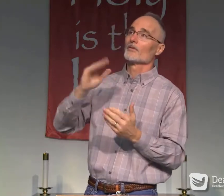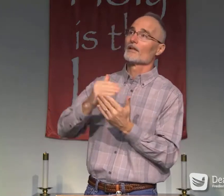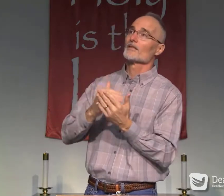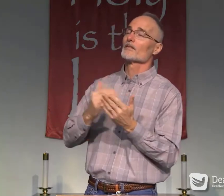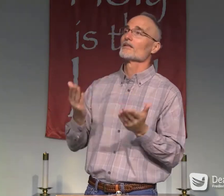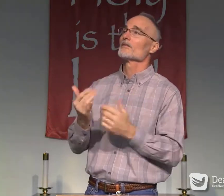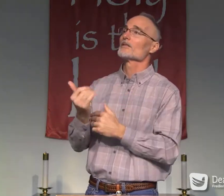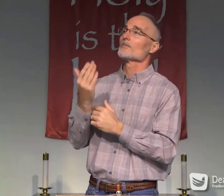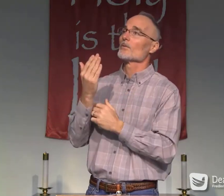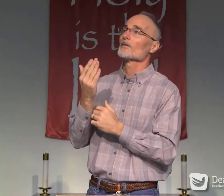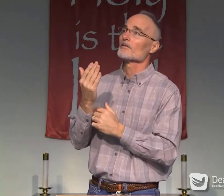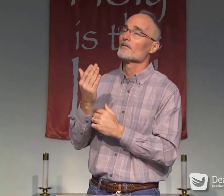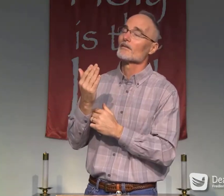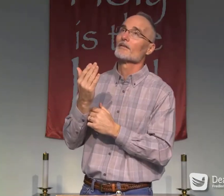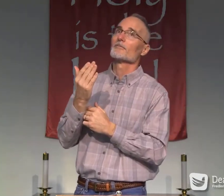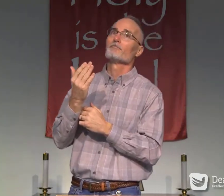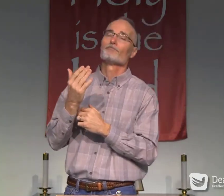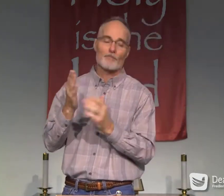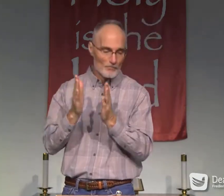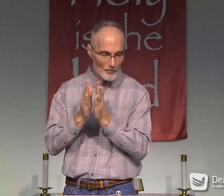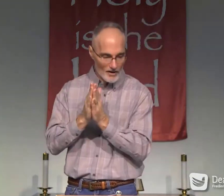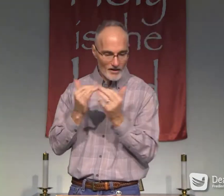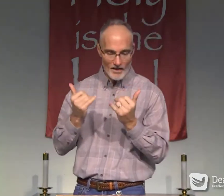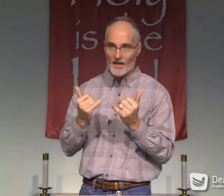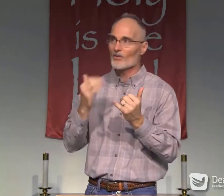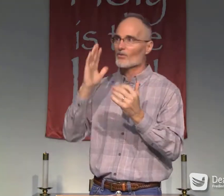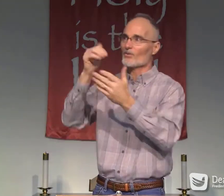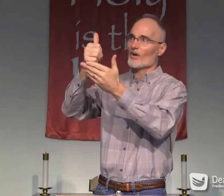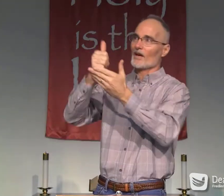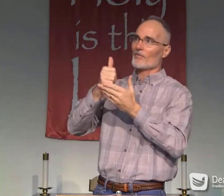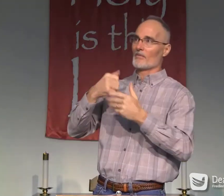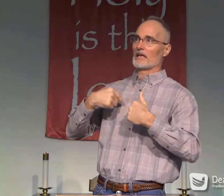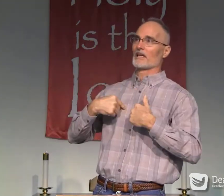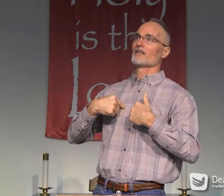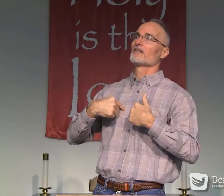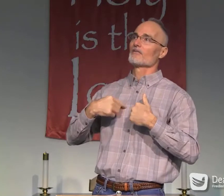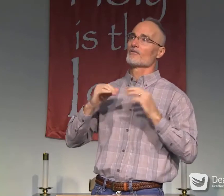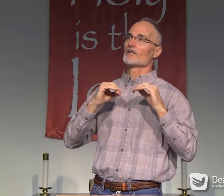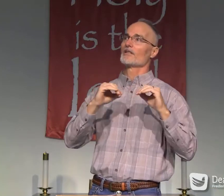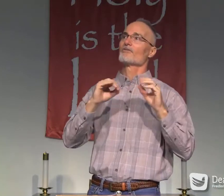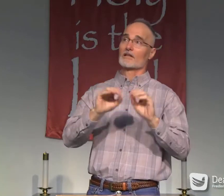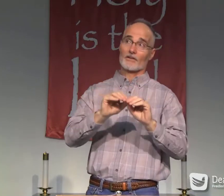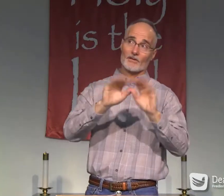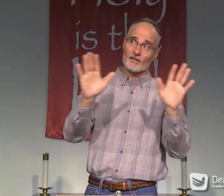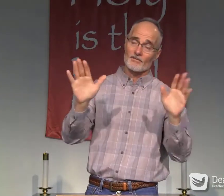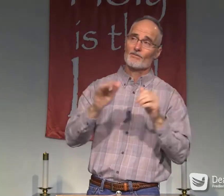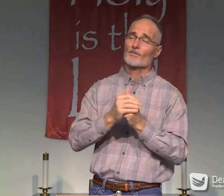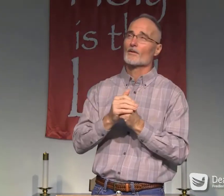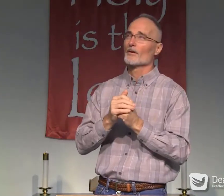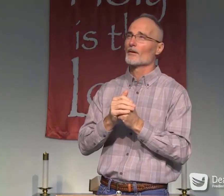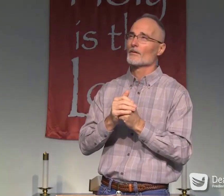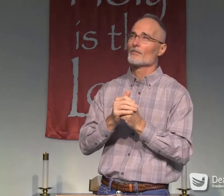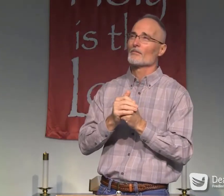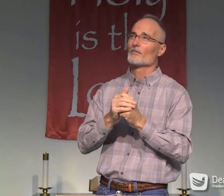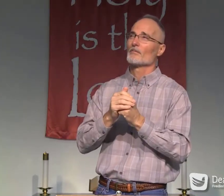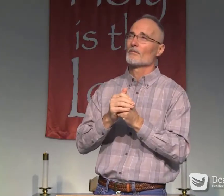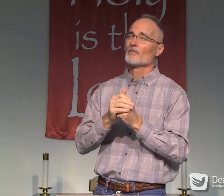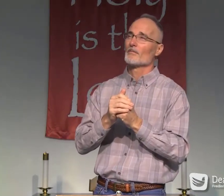Father, thank you. Thank you for your lesson that you have for us this morning. I ask that you would now help me to teach